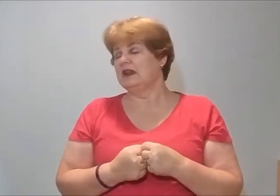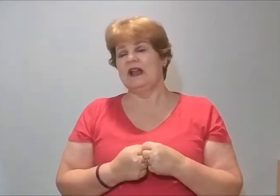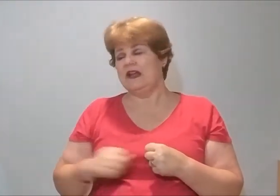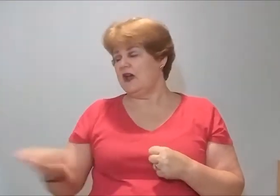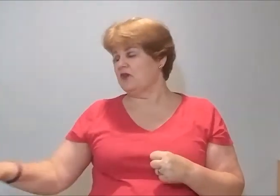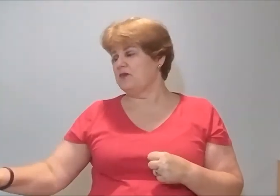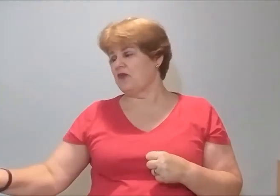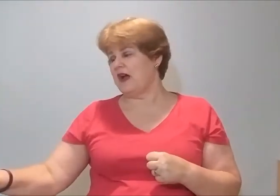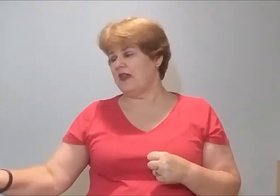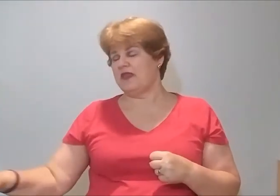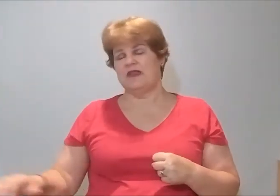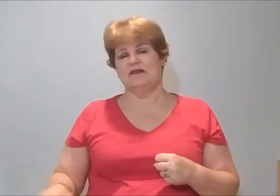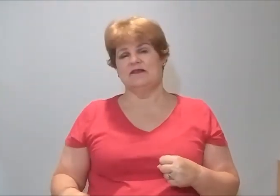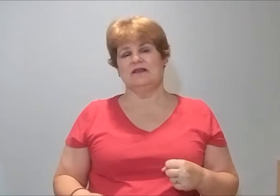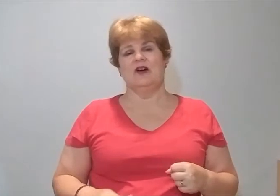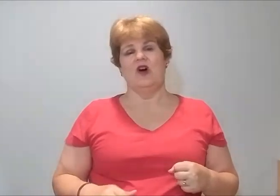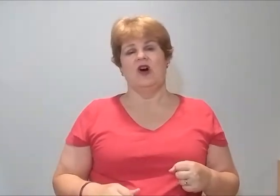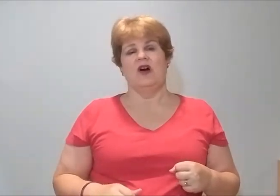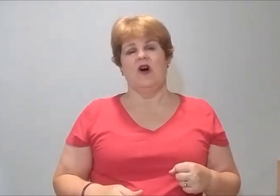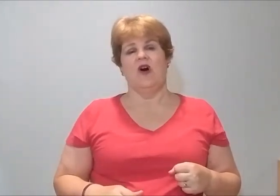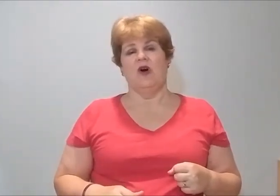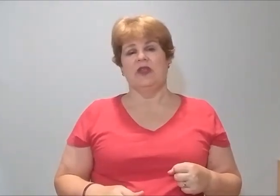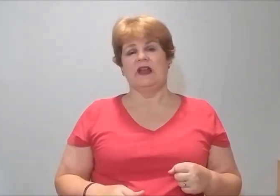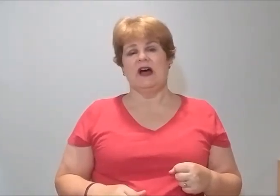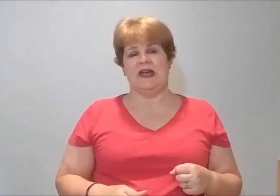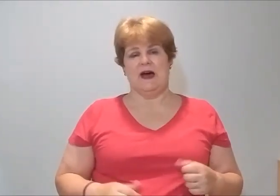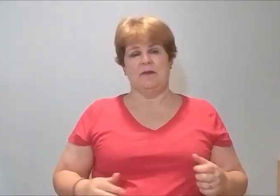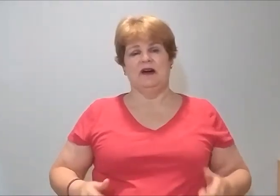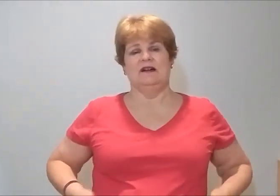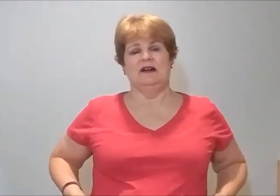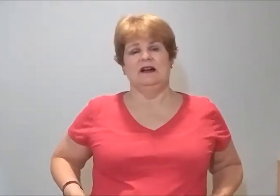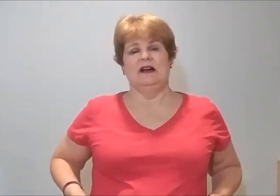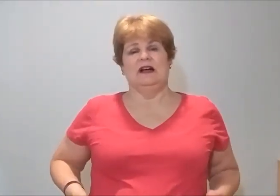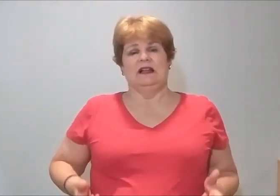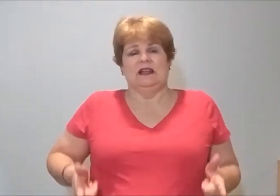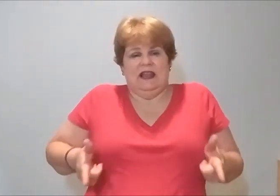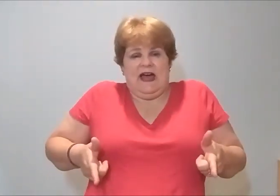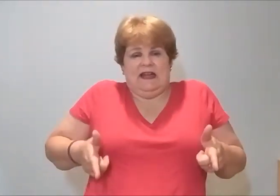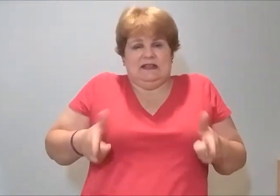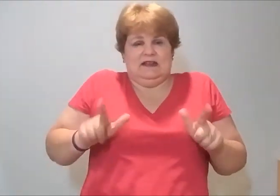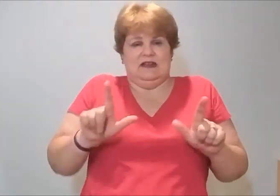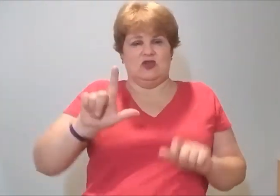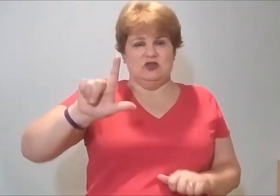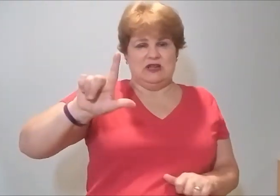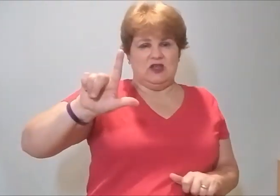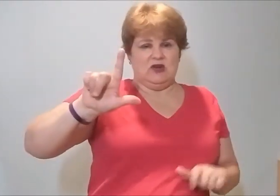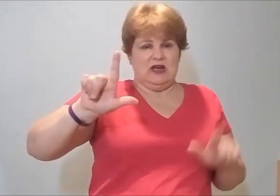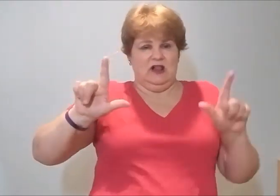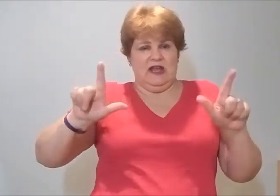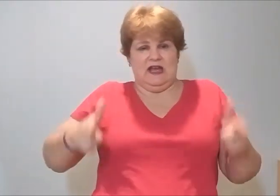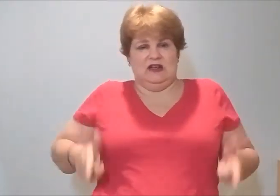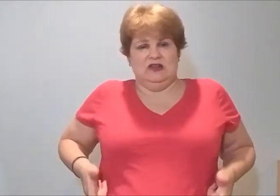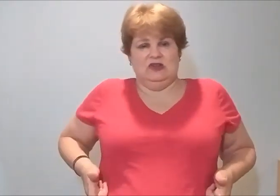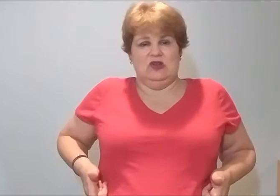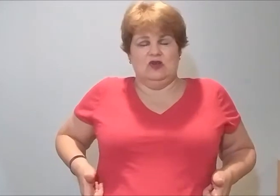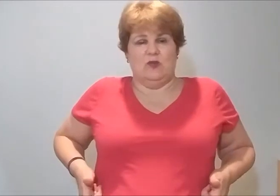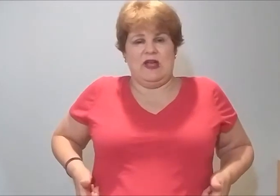Let every breath, all that I am, let is you take your L hand to your